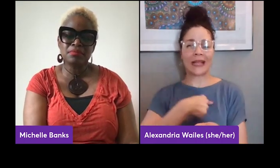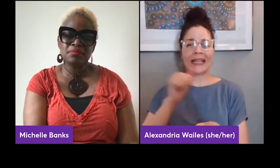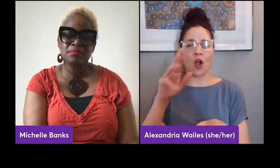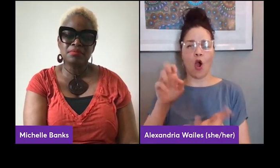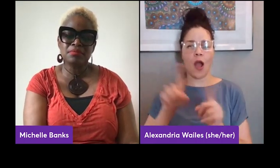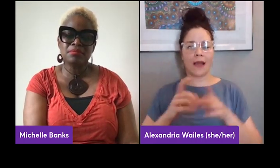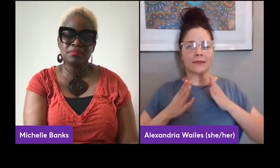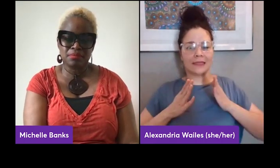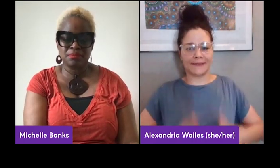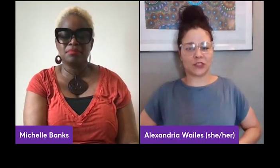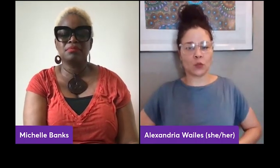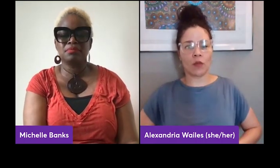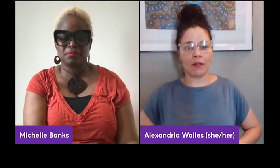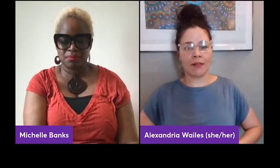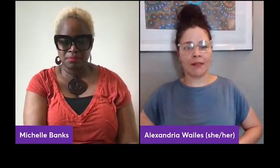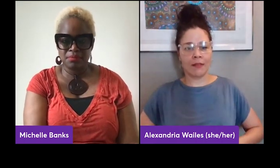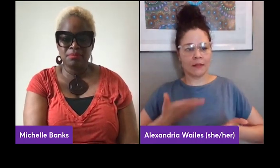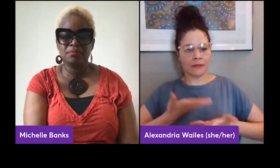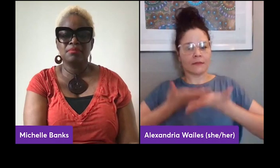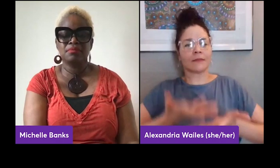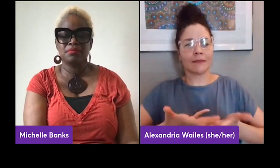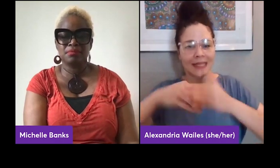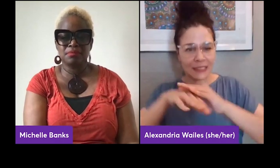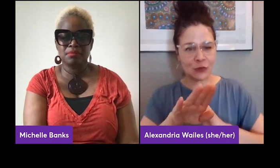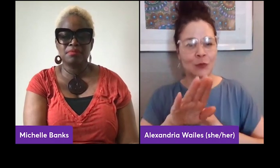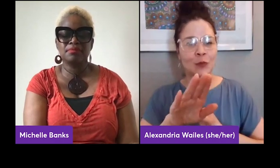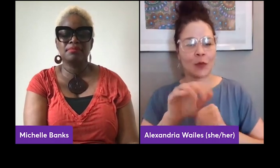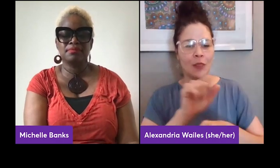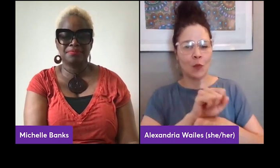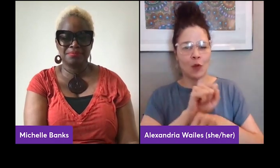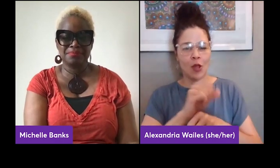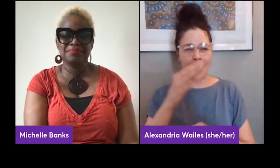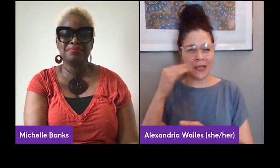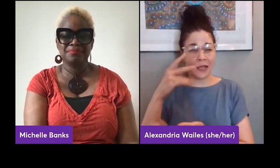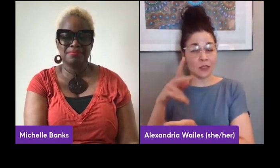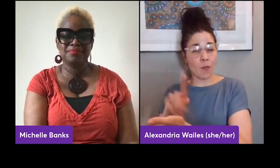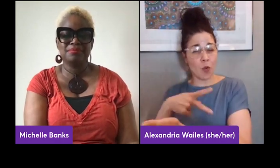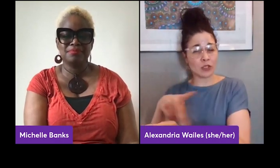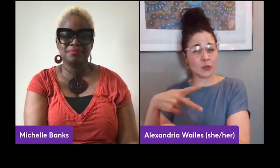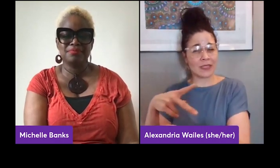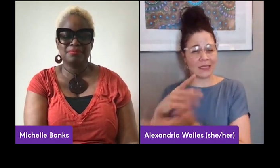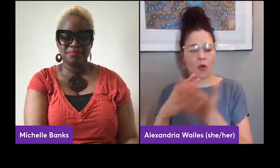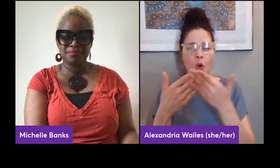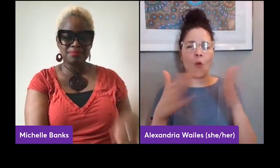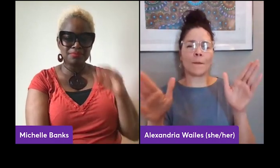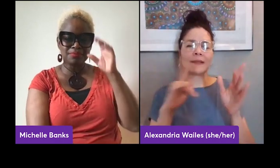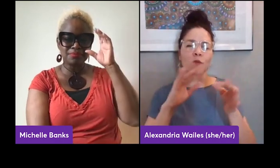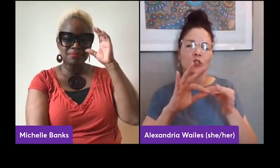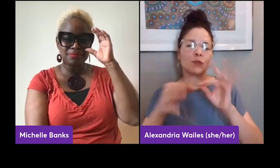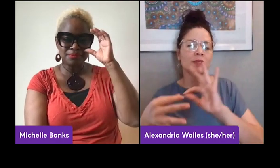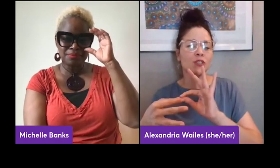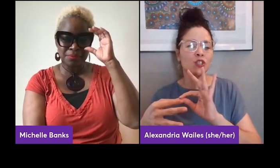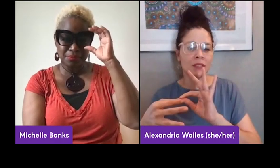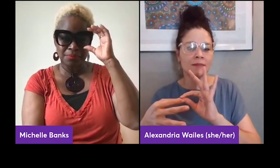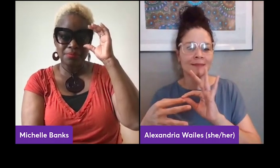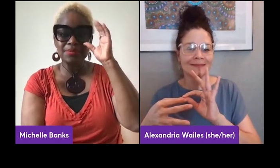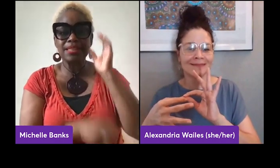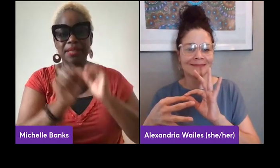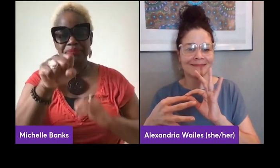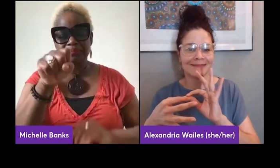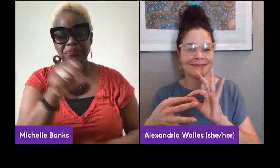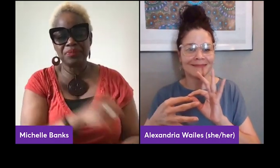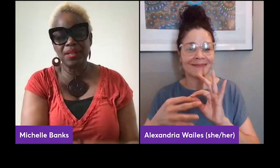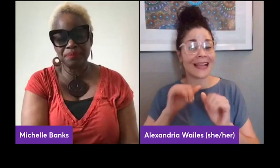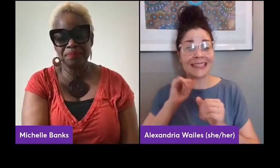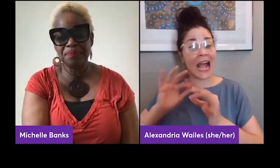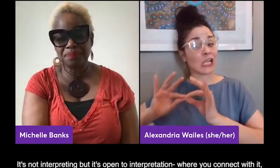who we are as individuals and to bring that into the work, because poetry is open for interpretation.